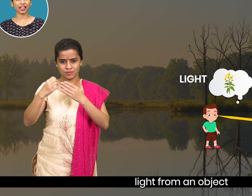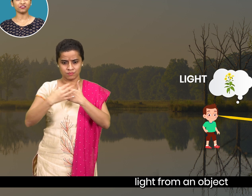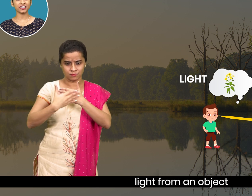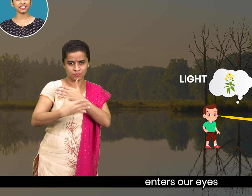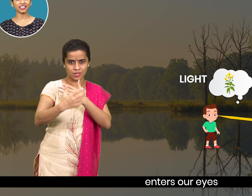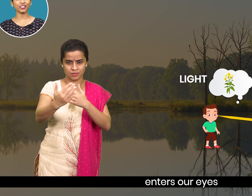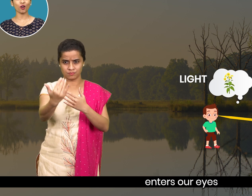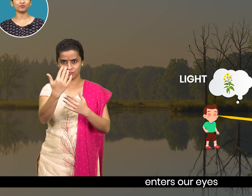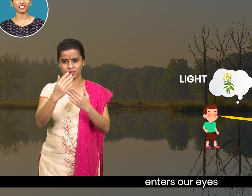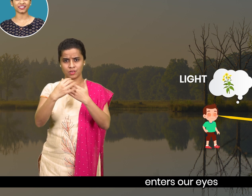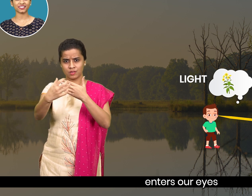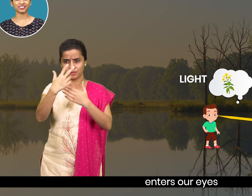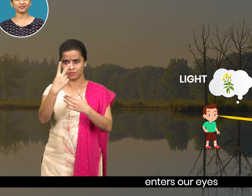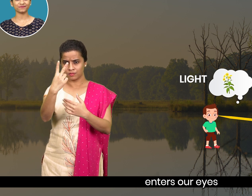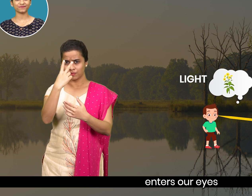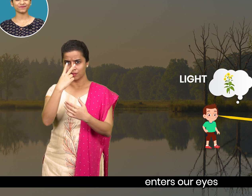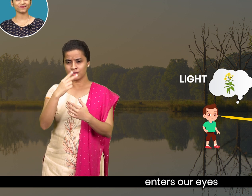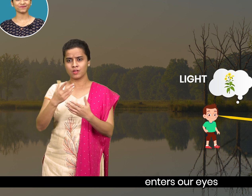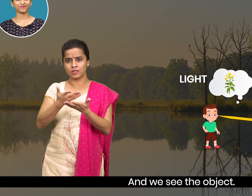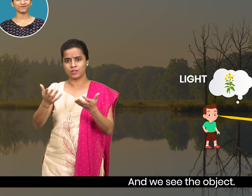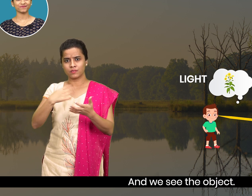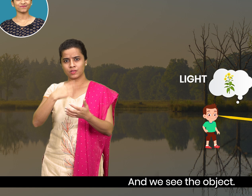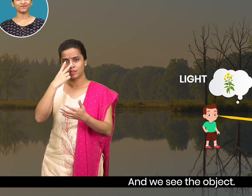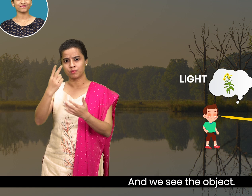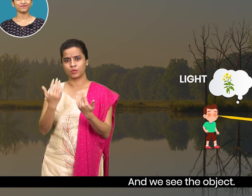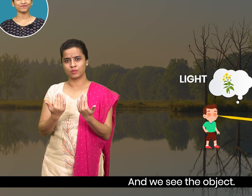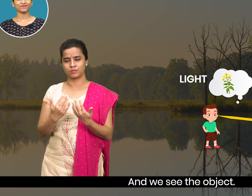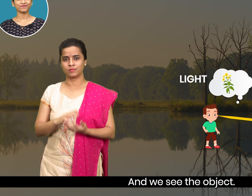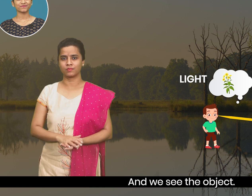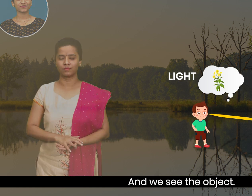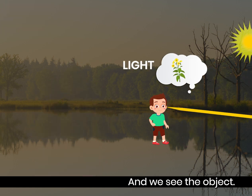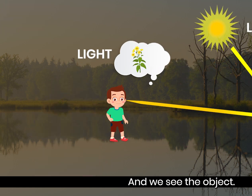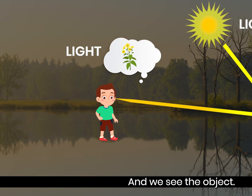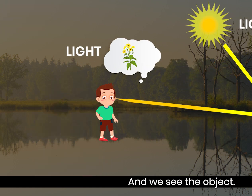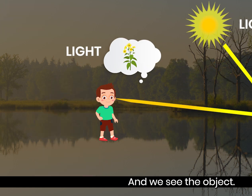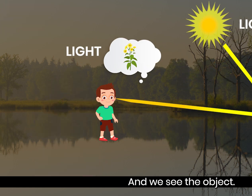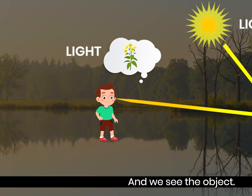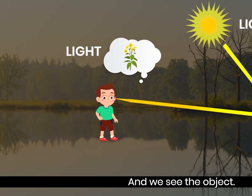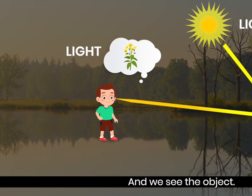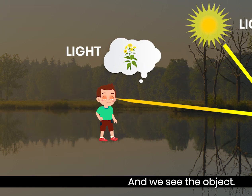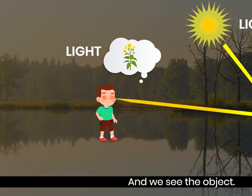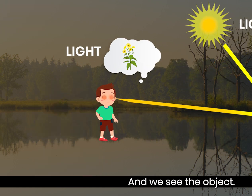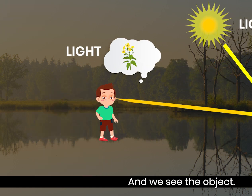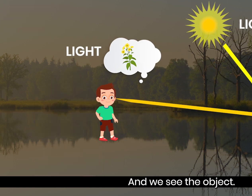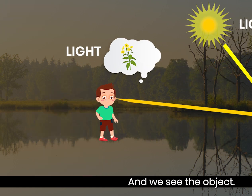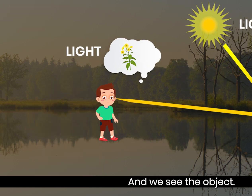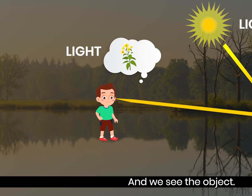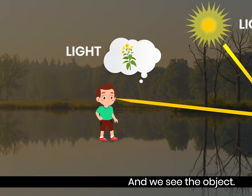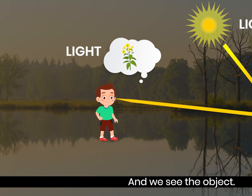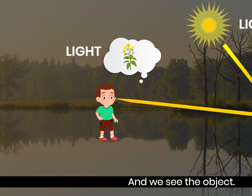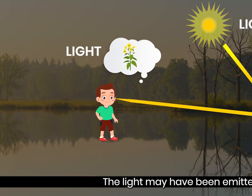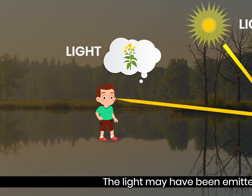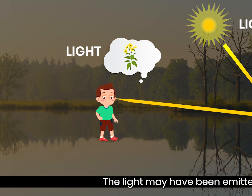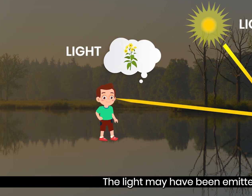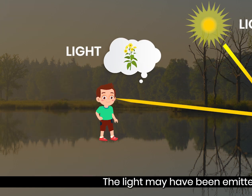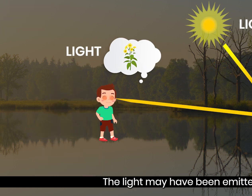and we see the object. The light may have been